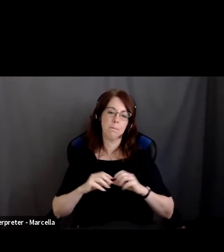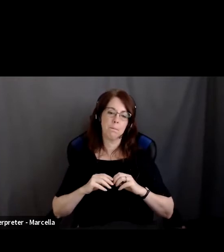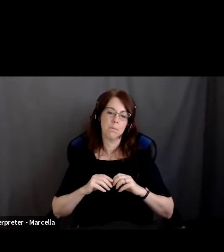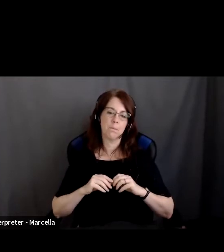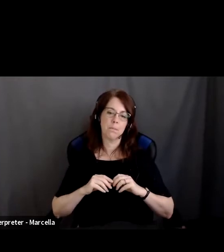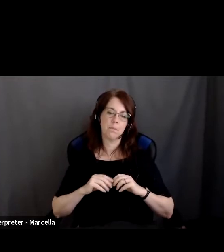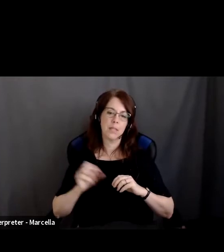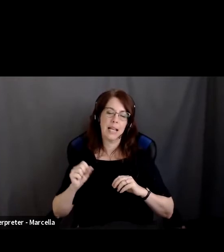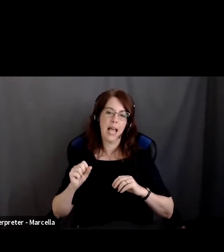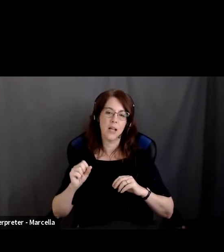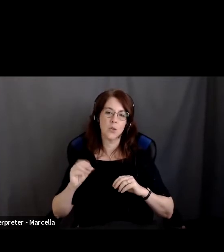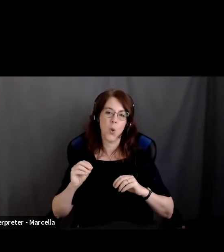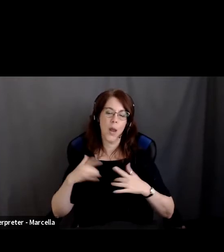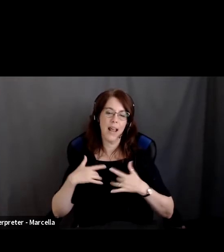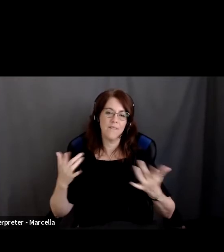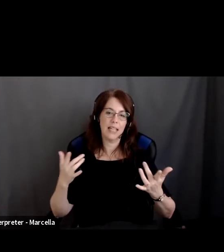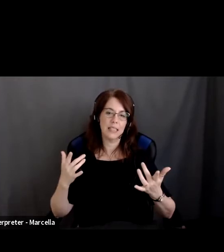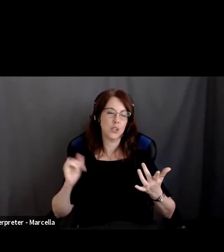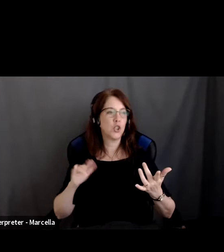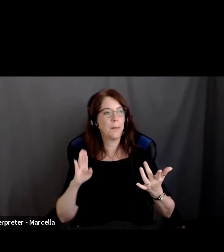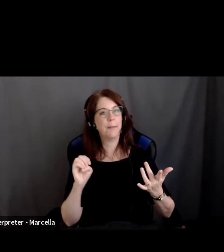Yeah, some of the events could be like